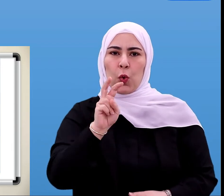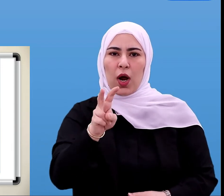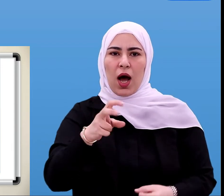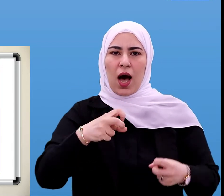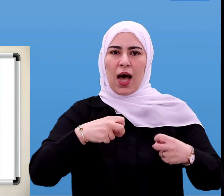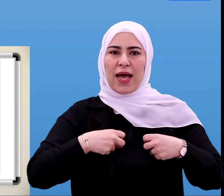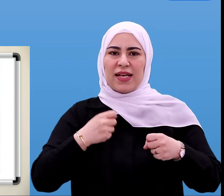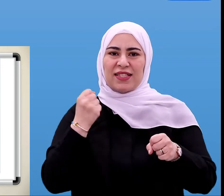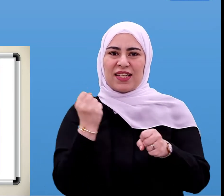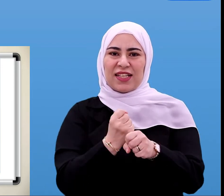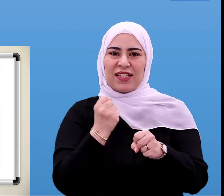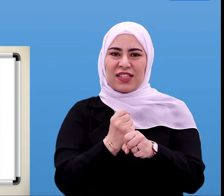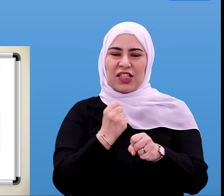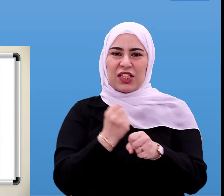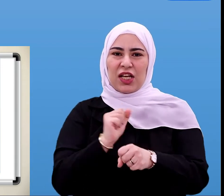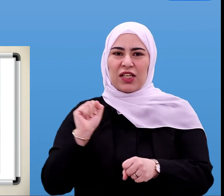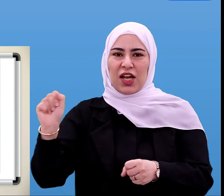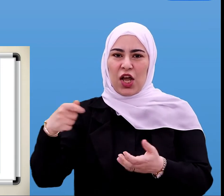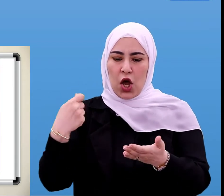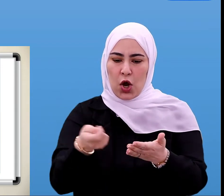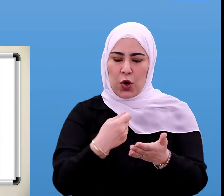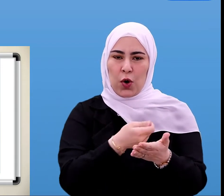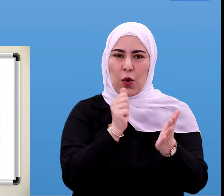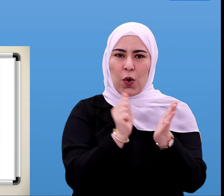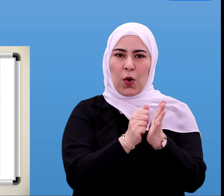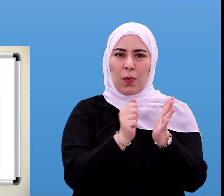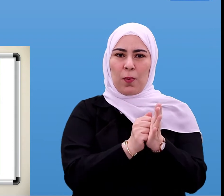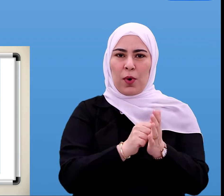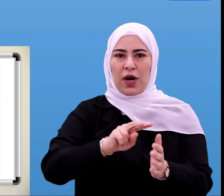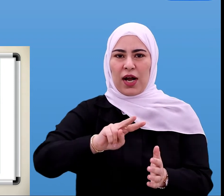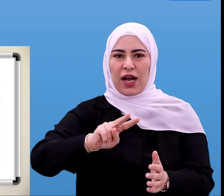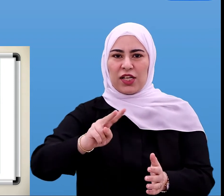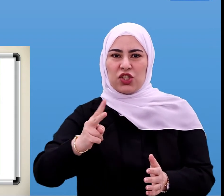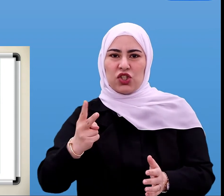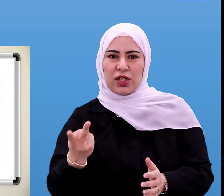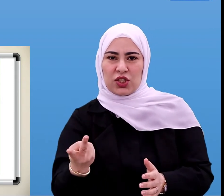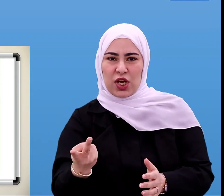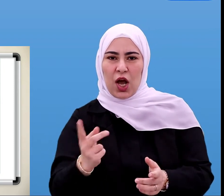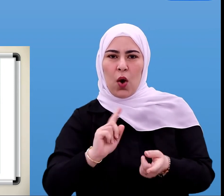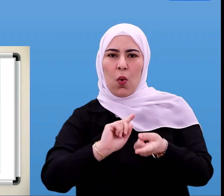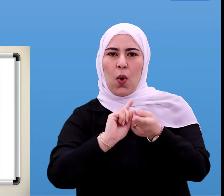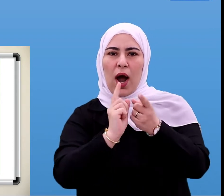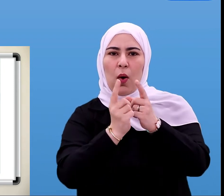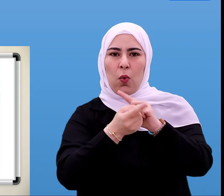want to change the sentence from the affirmative form to the